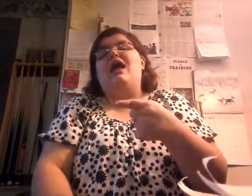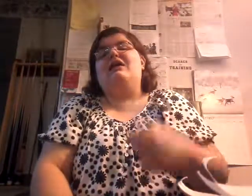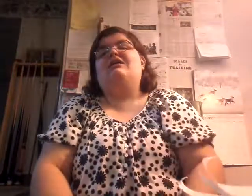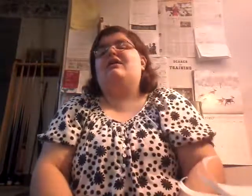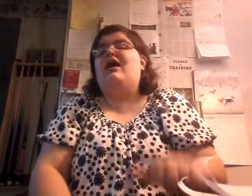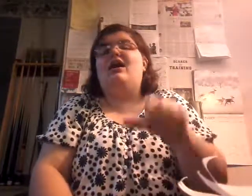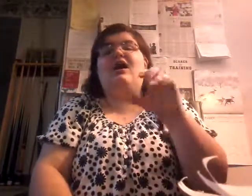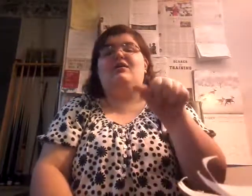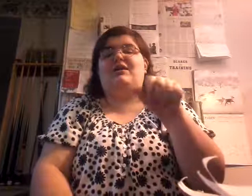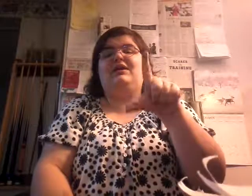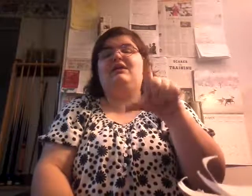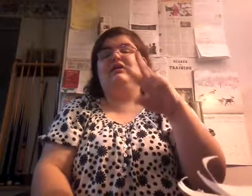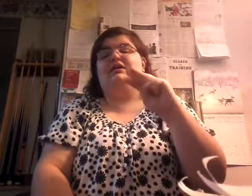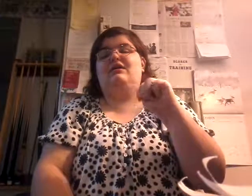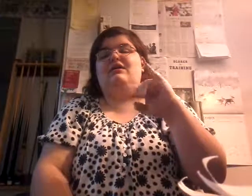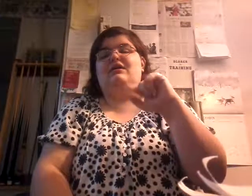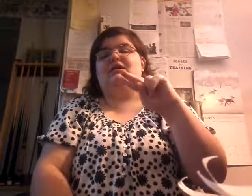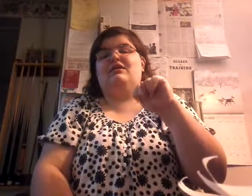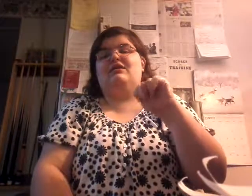and calming